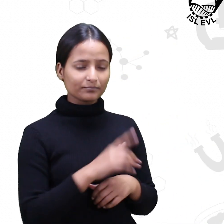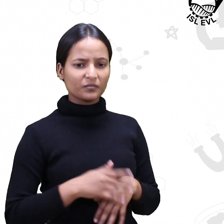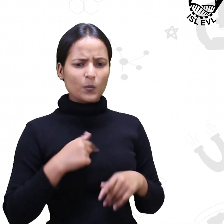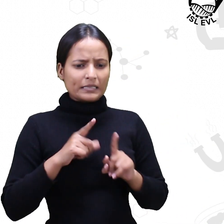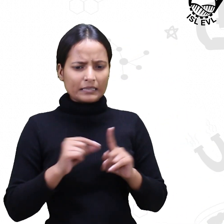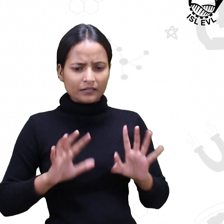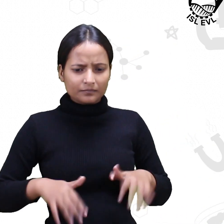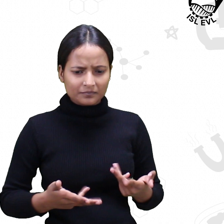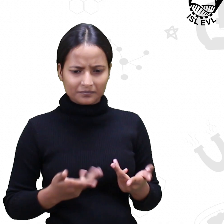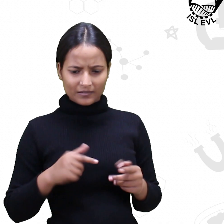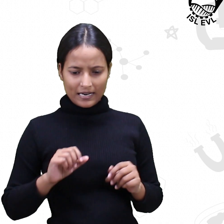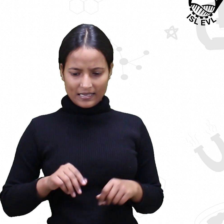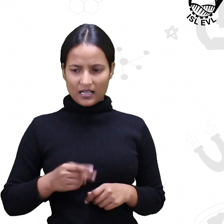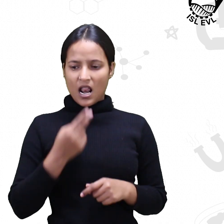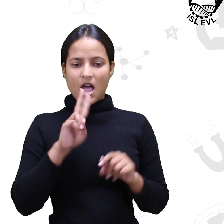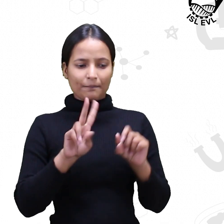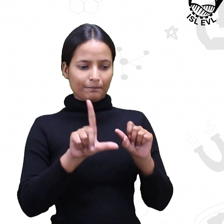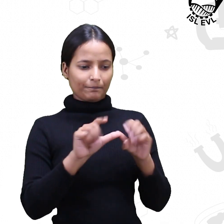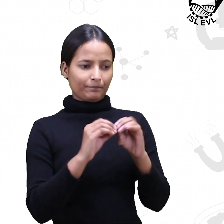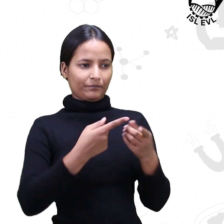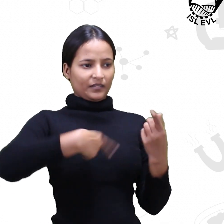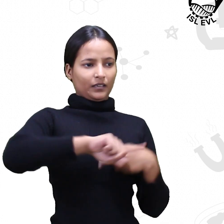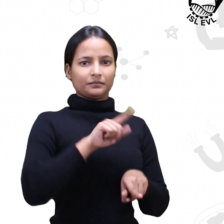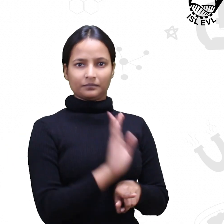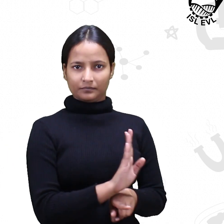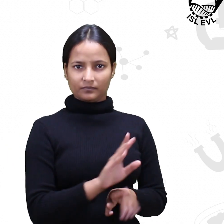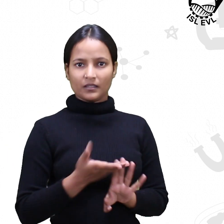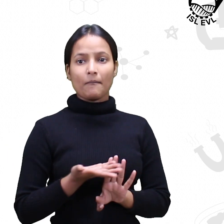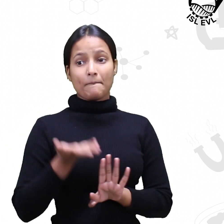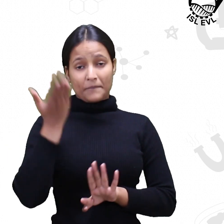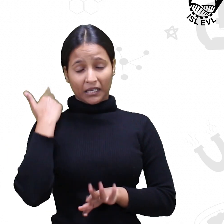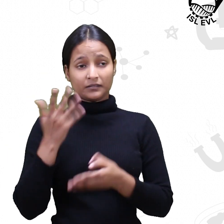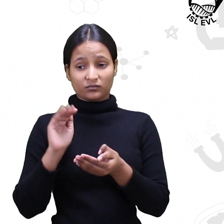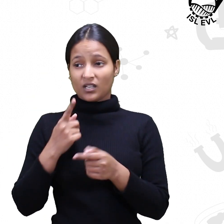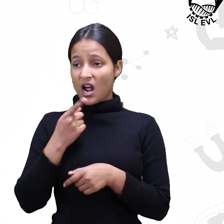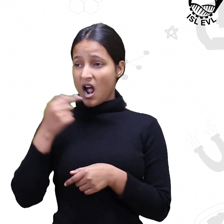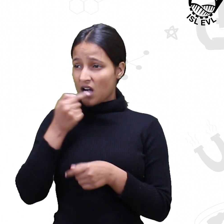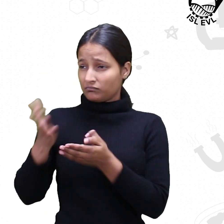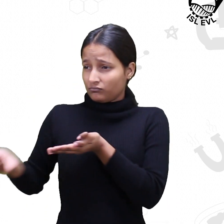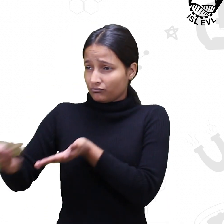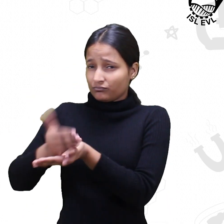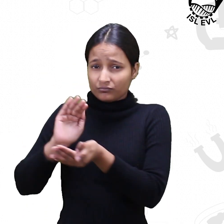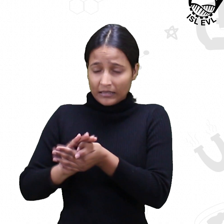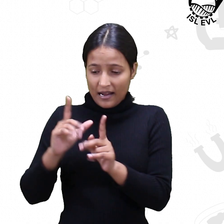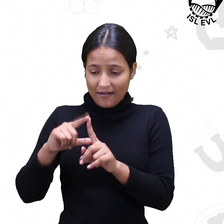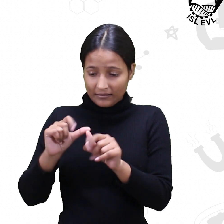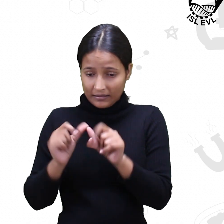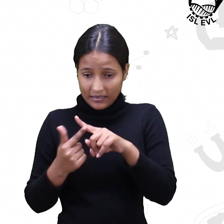usually, Jigyasa, we start with the lab grade microbes. We can use clinical samples, in which case we'll access them through mouth washings